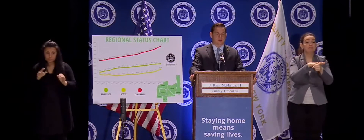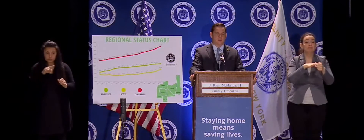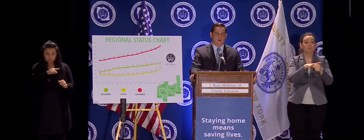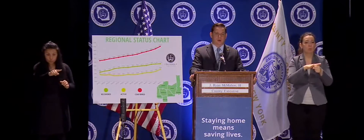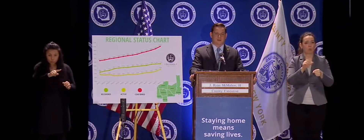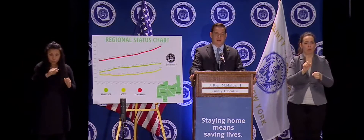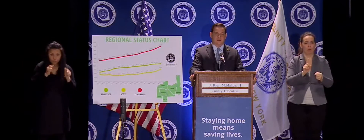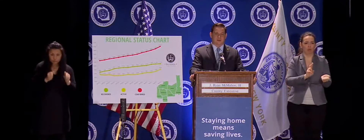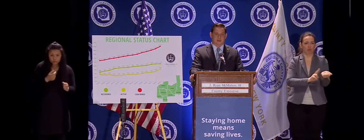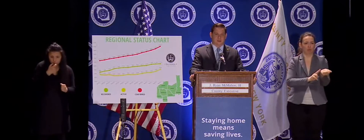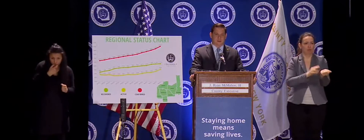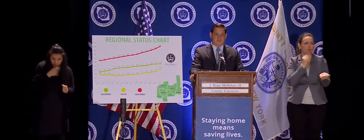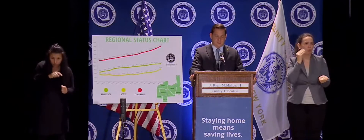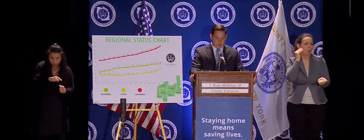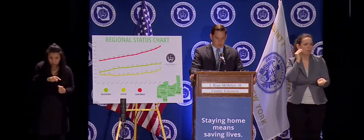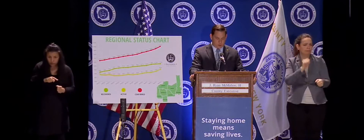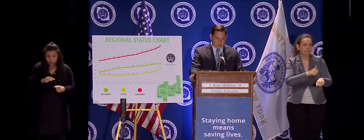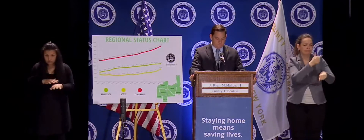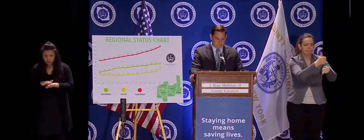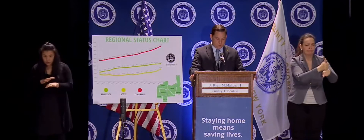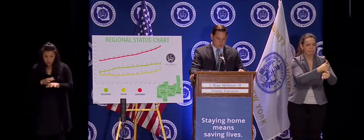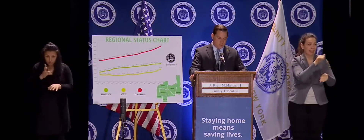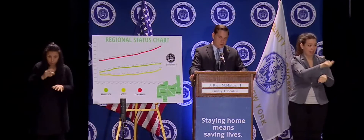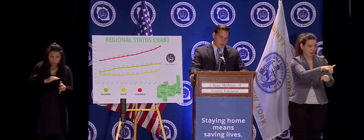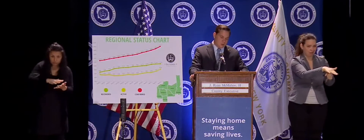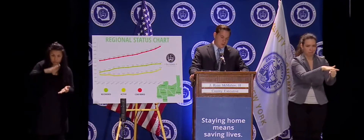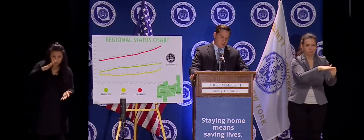robust number of active cases left in your community.